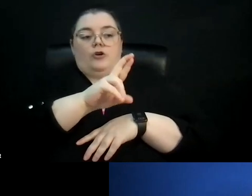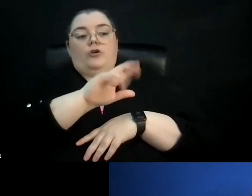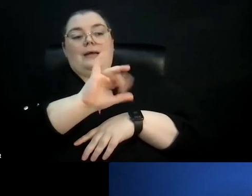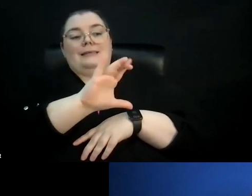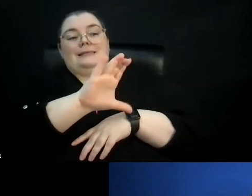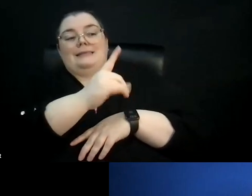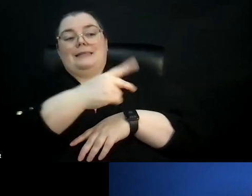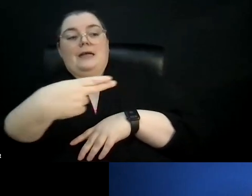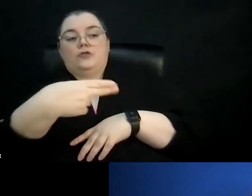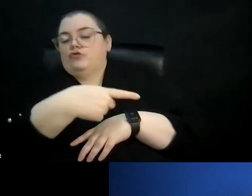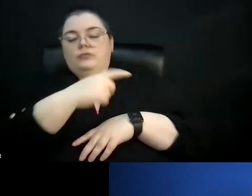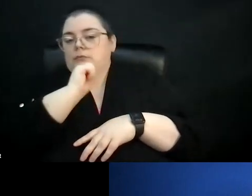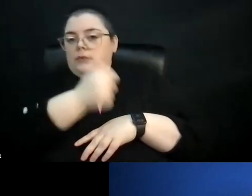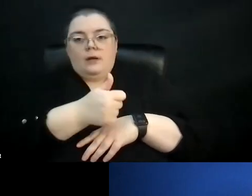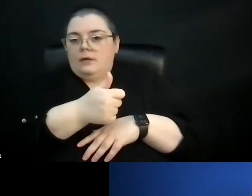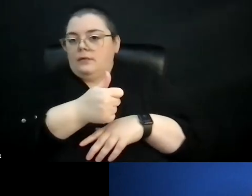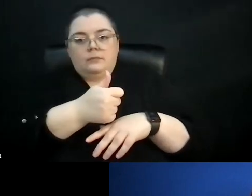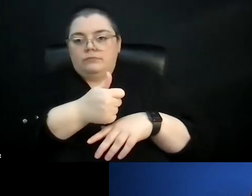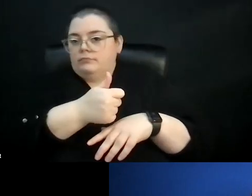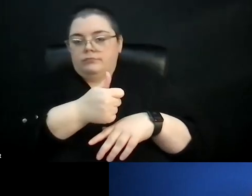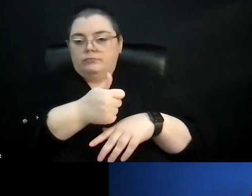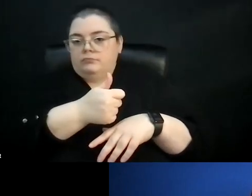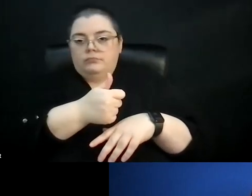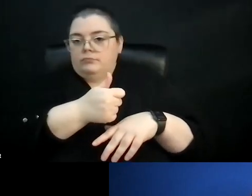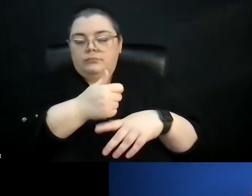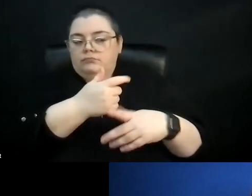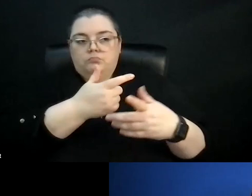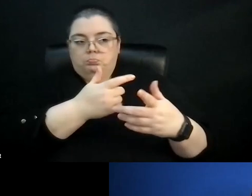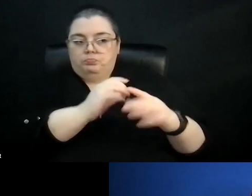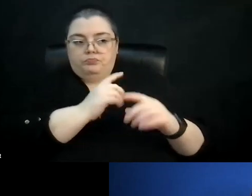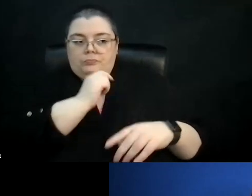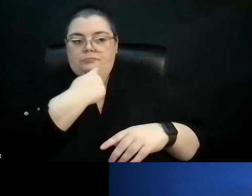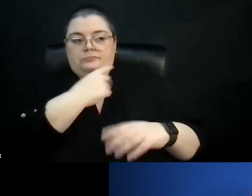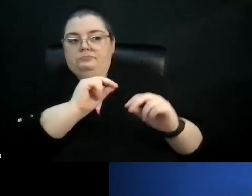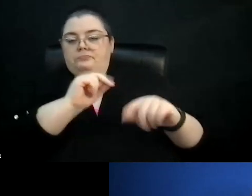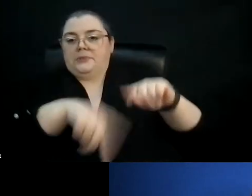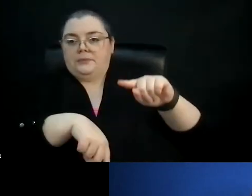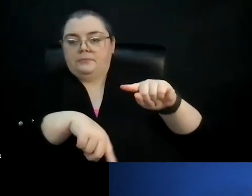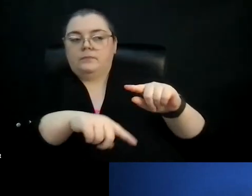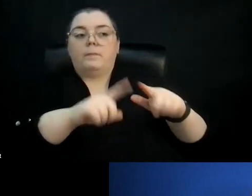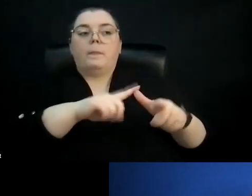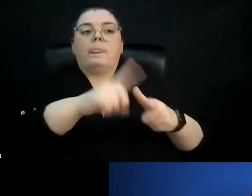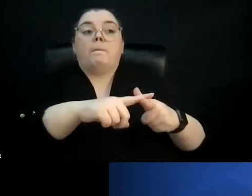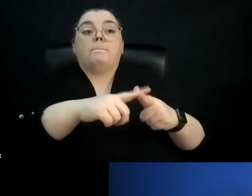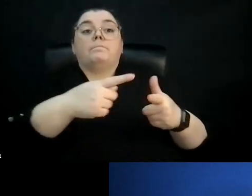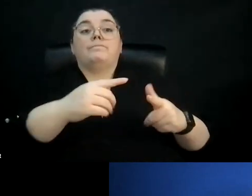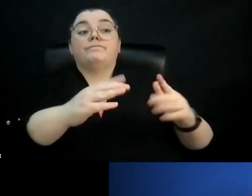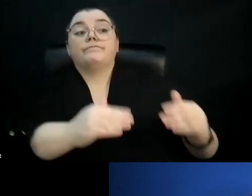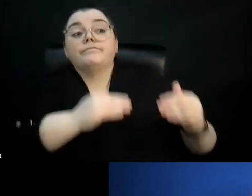above the commission level, because when we had approached the commission and asked for support, it seemed like they